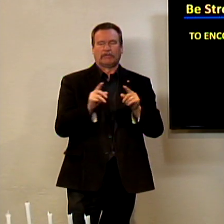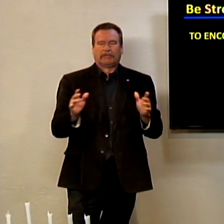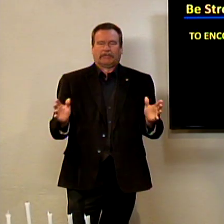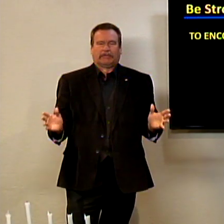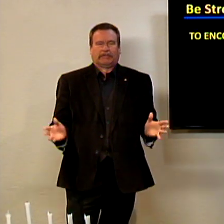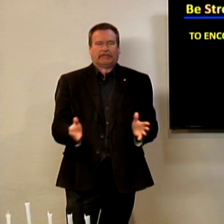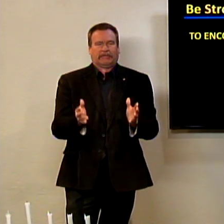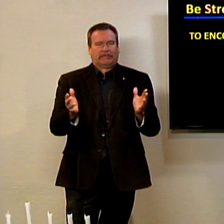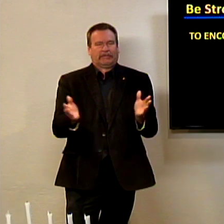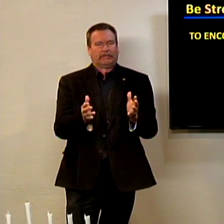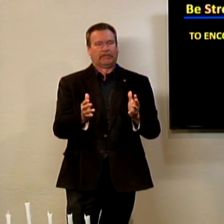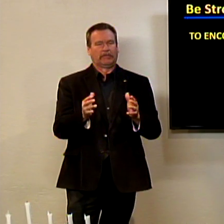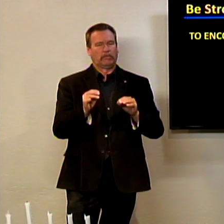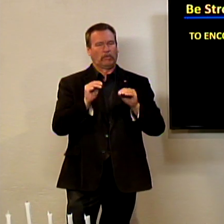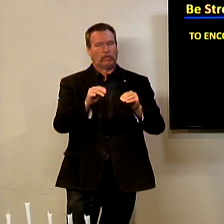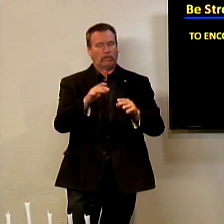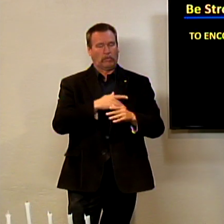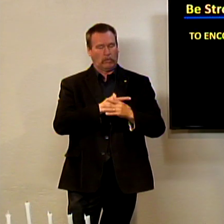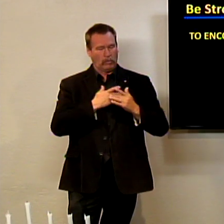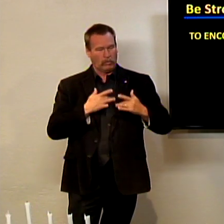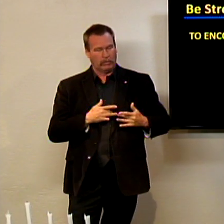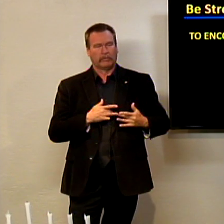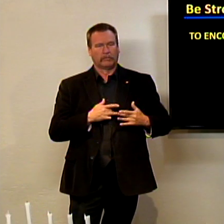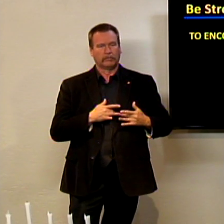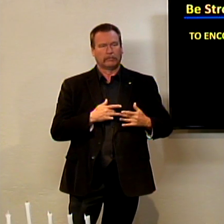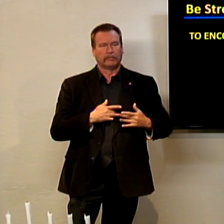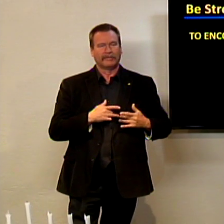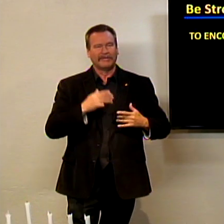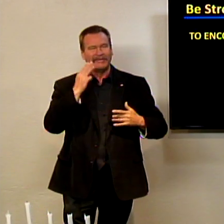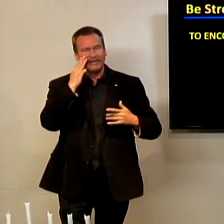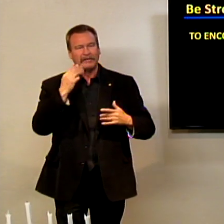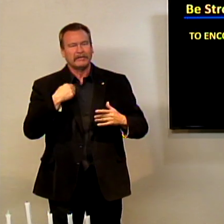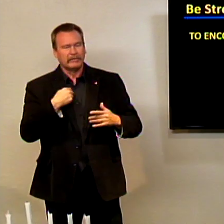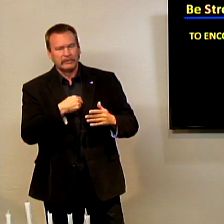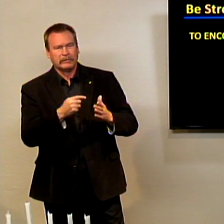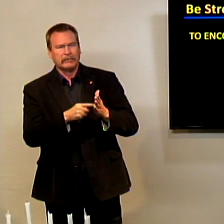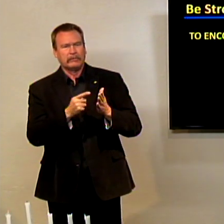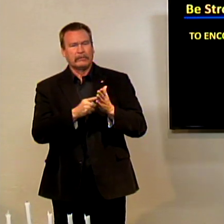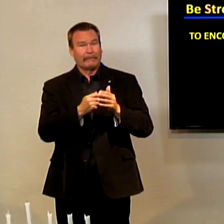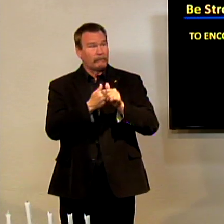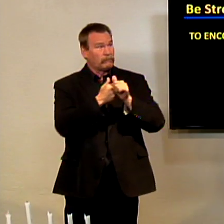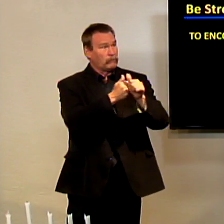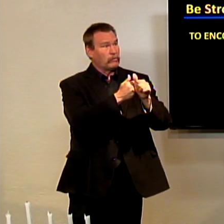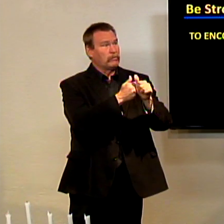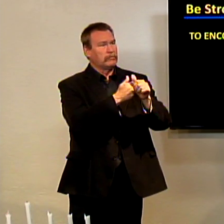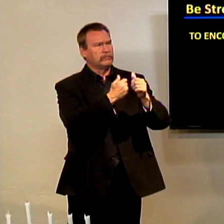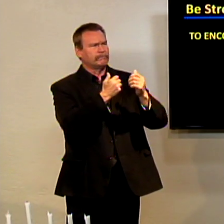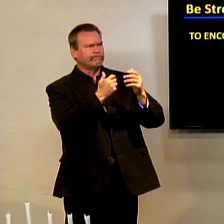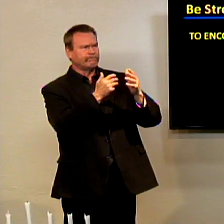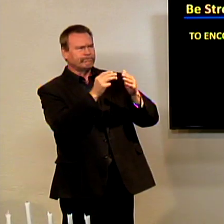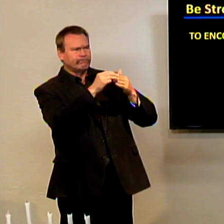Be strong. I want to encourage each and every one of you this morning. Be strong and follow the leader.